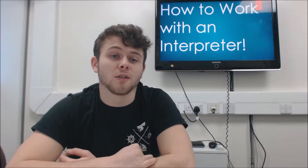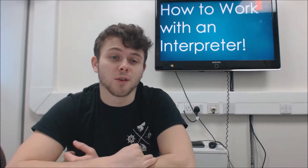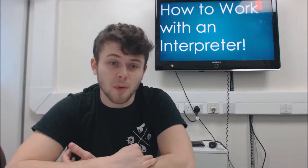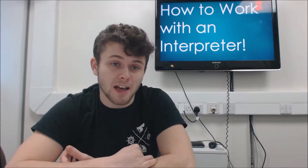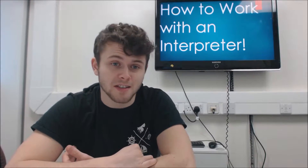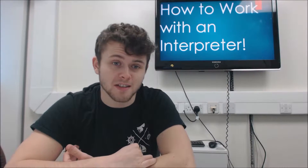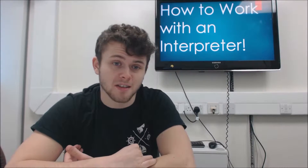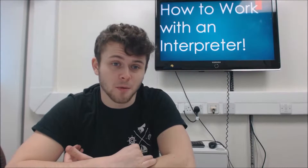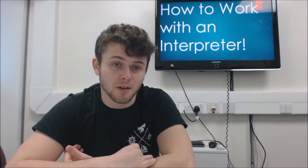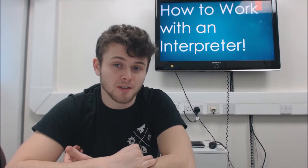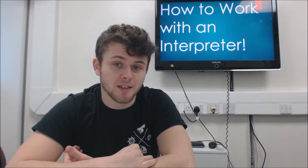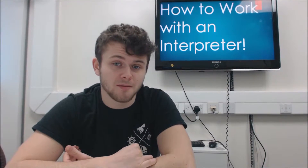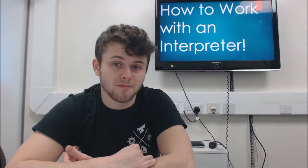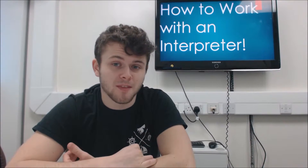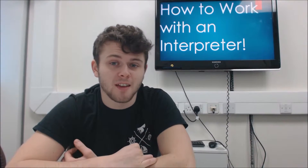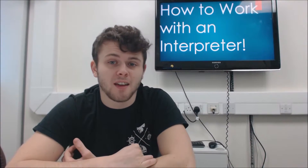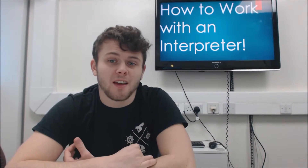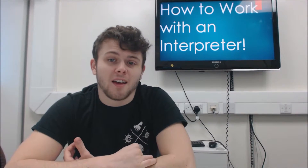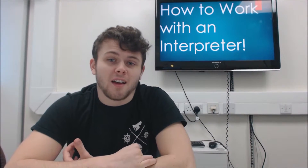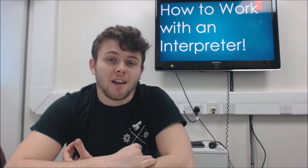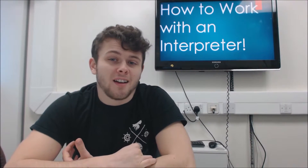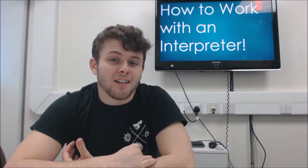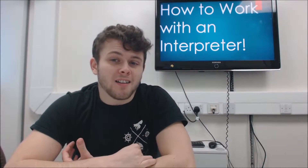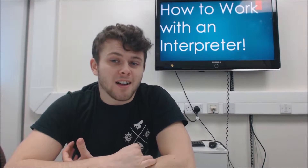for all you pacers in the world.